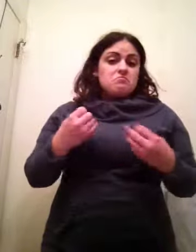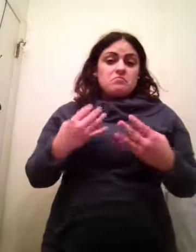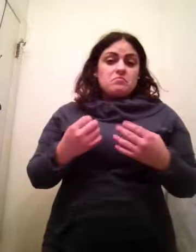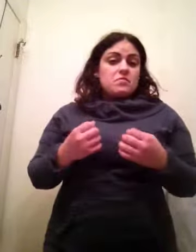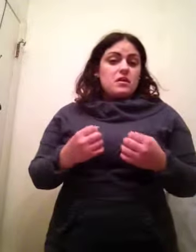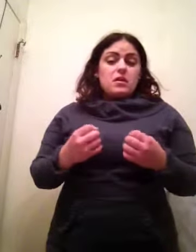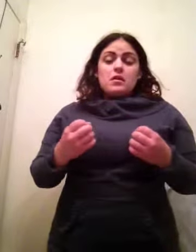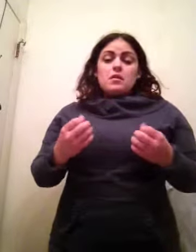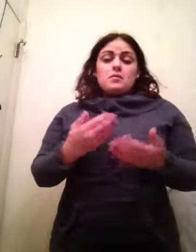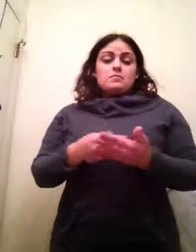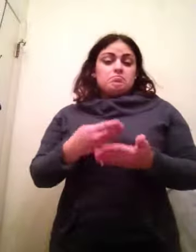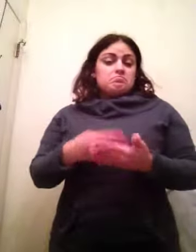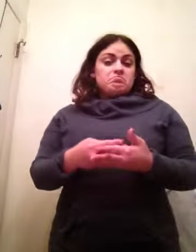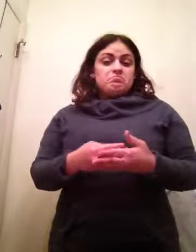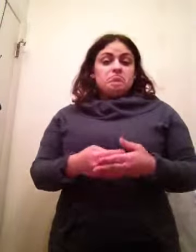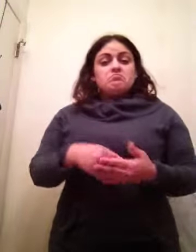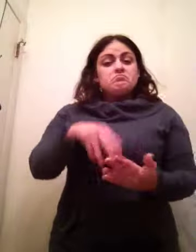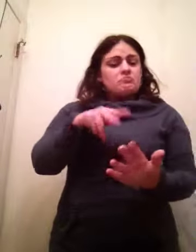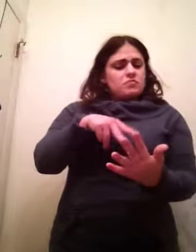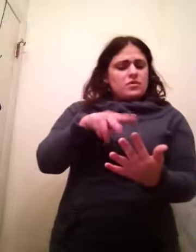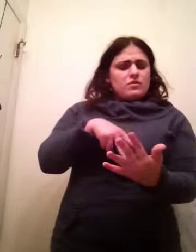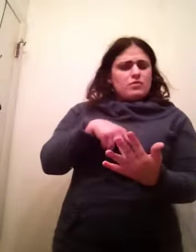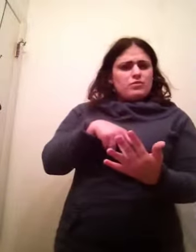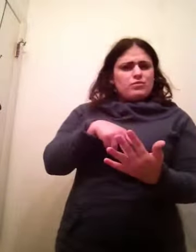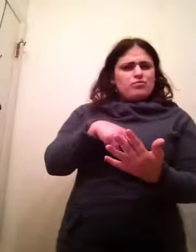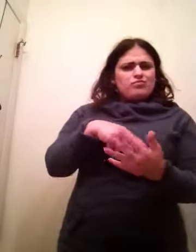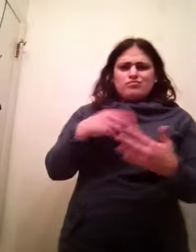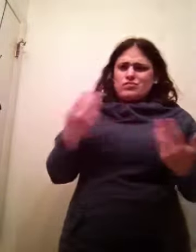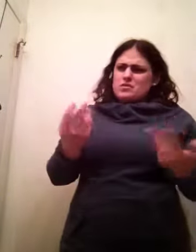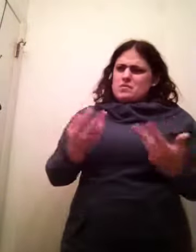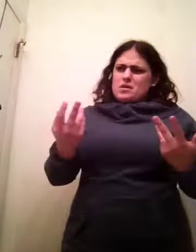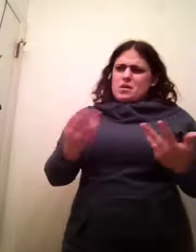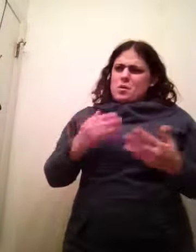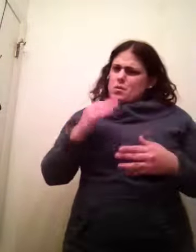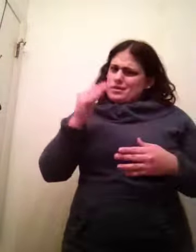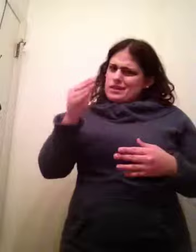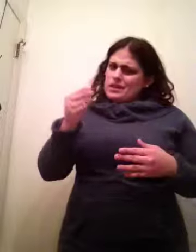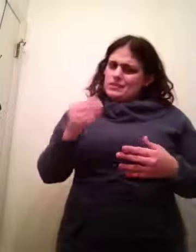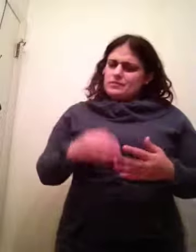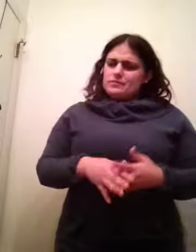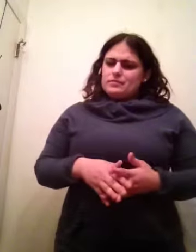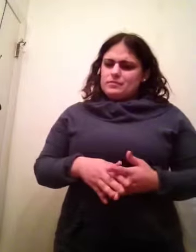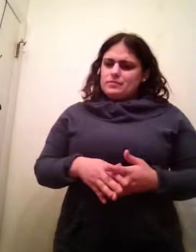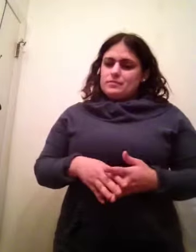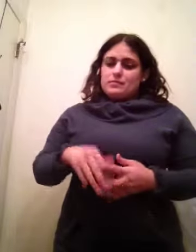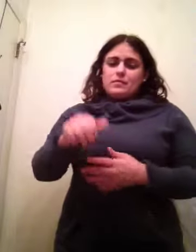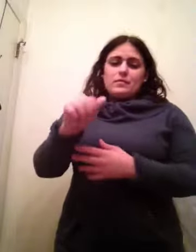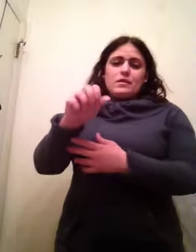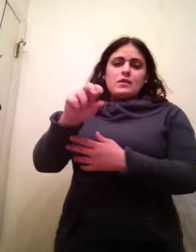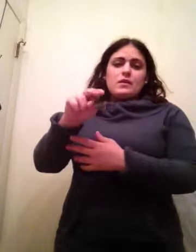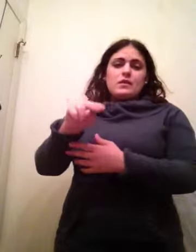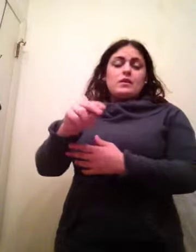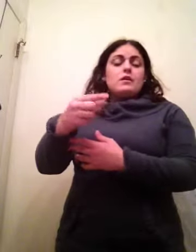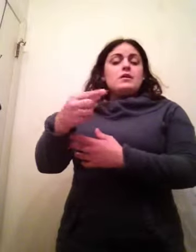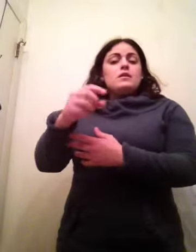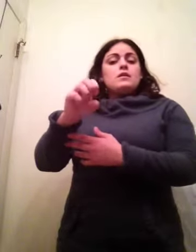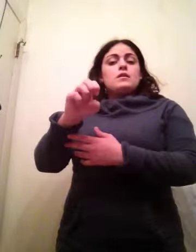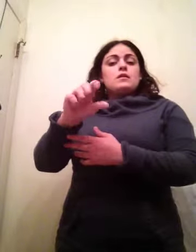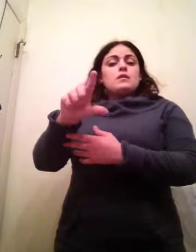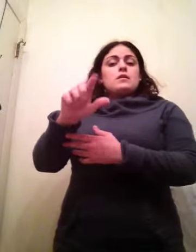to read about next? On the top of the second column on 418. What are we reading about next, Angela? The South. The